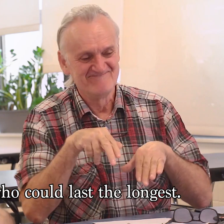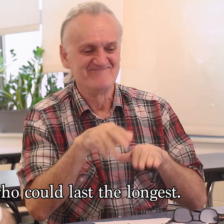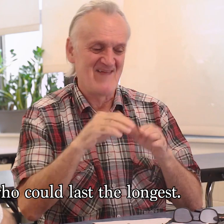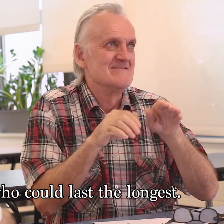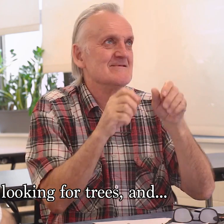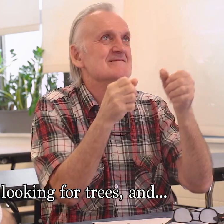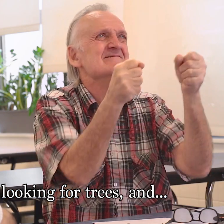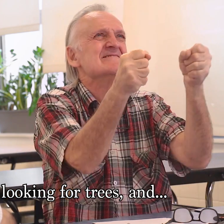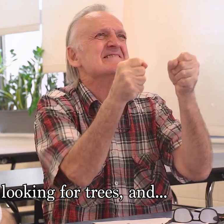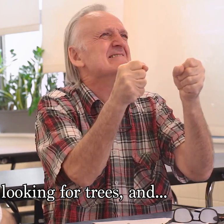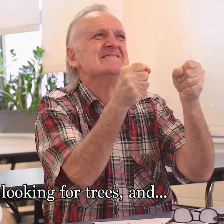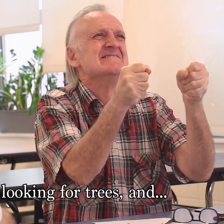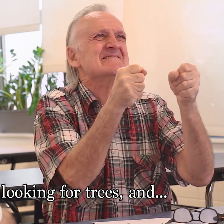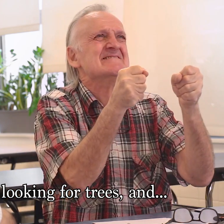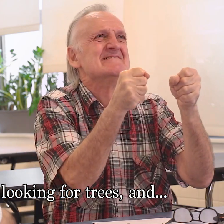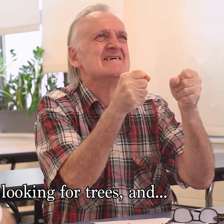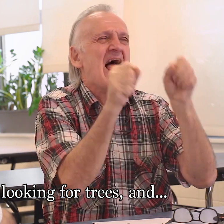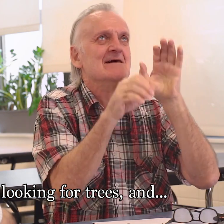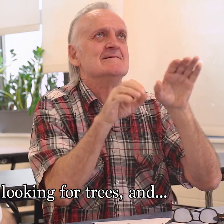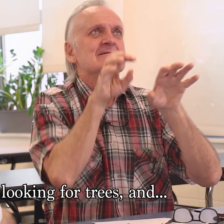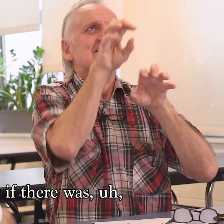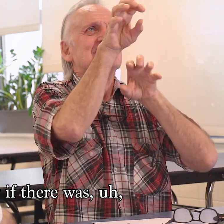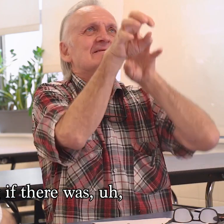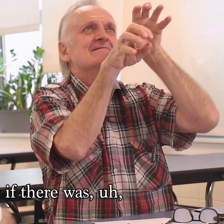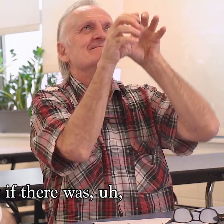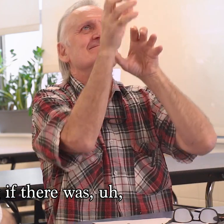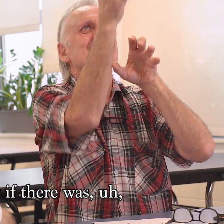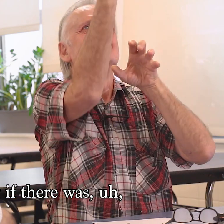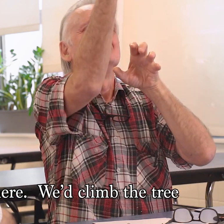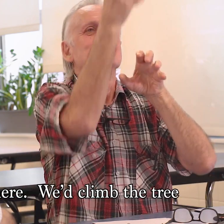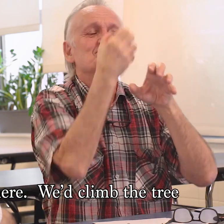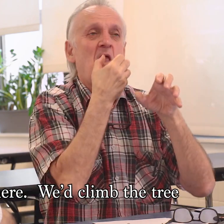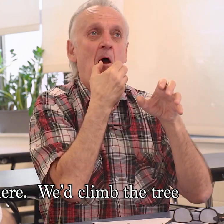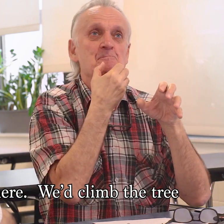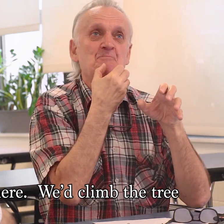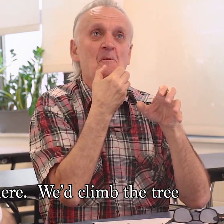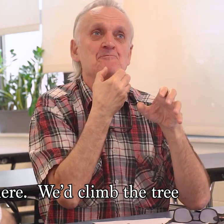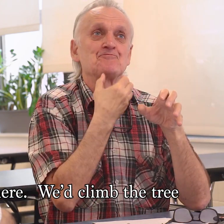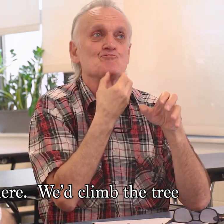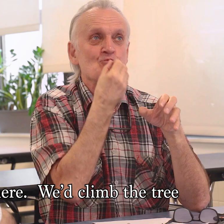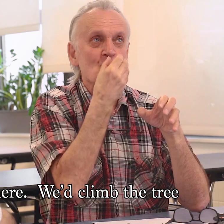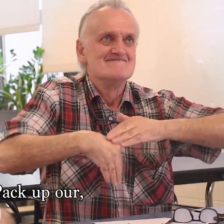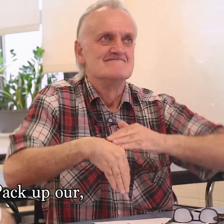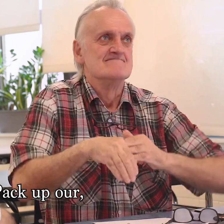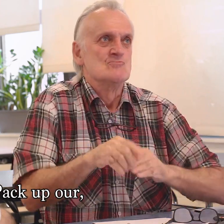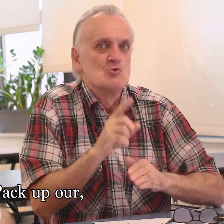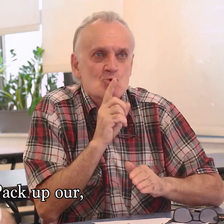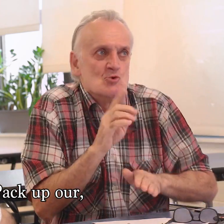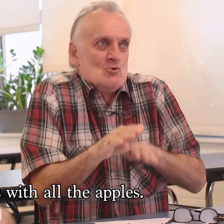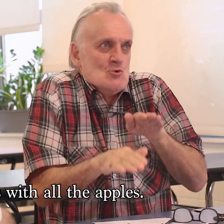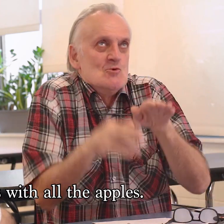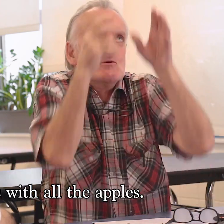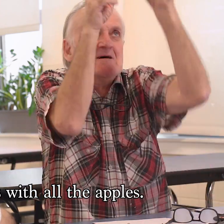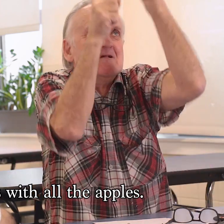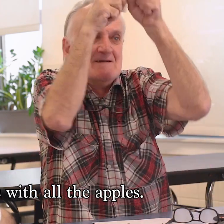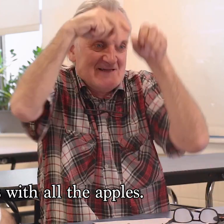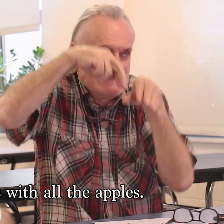longest, and we'd go looking for trees and seeing if there was an apple up there. We'd climb the tree, pack up our shirts with all the